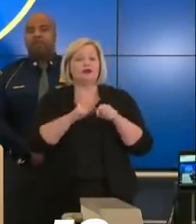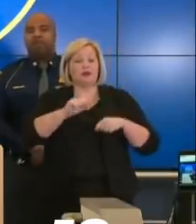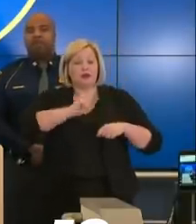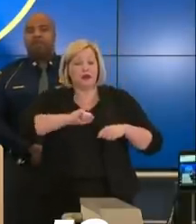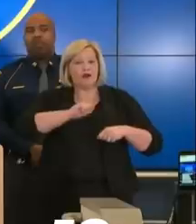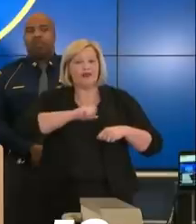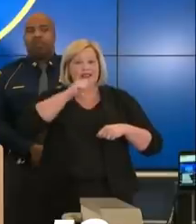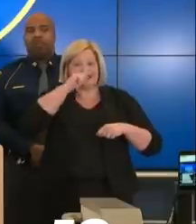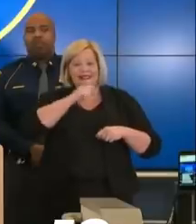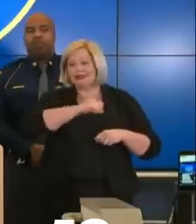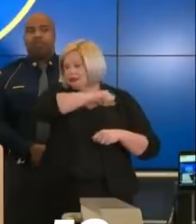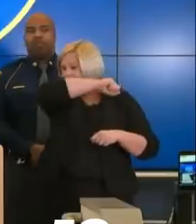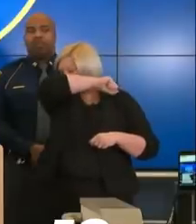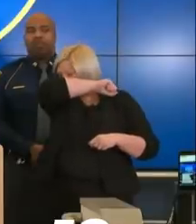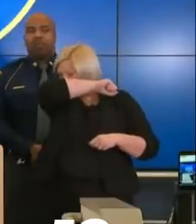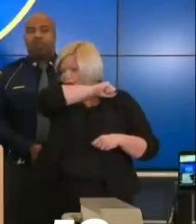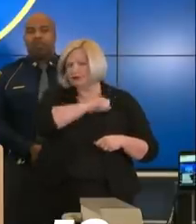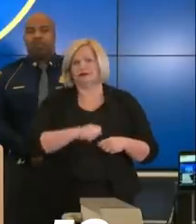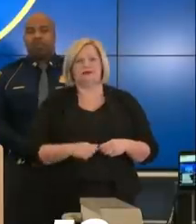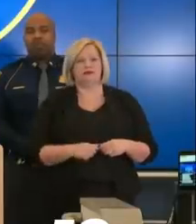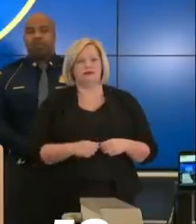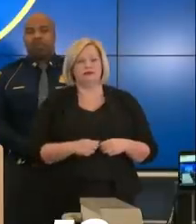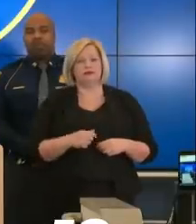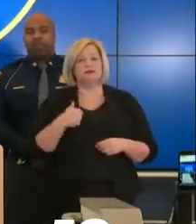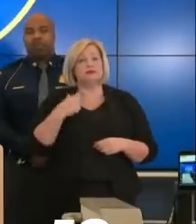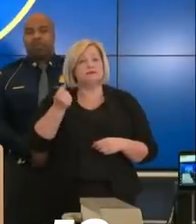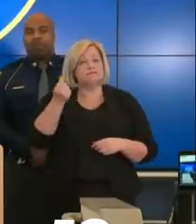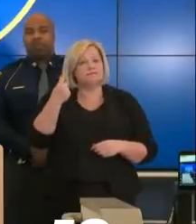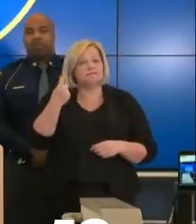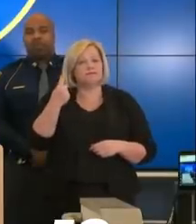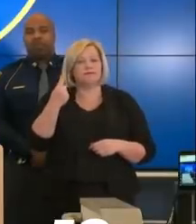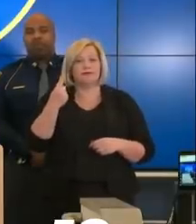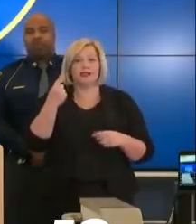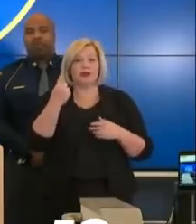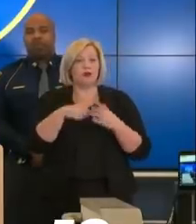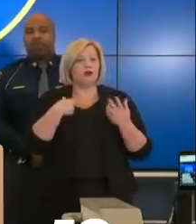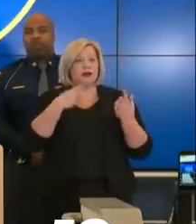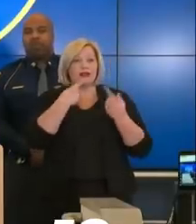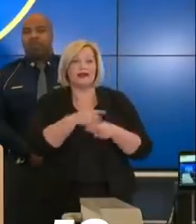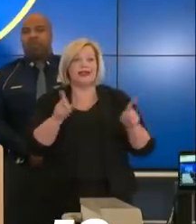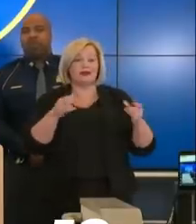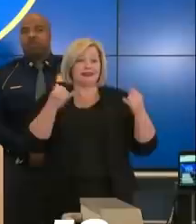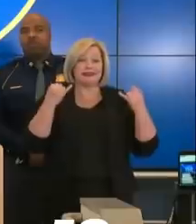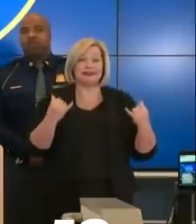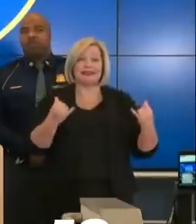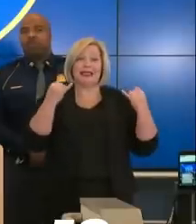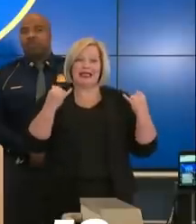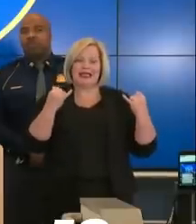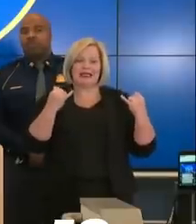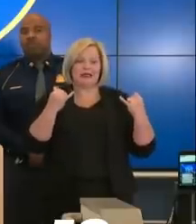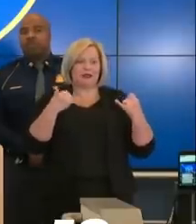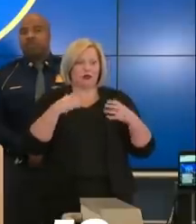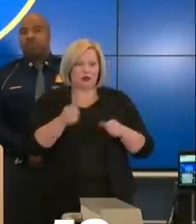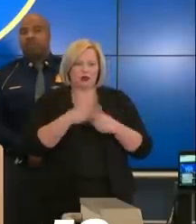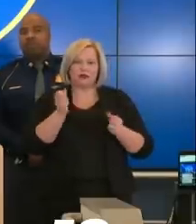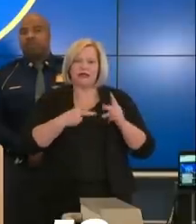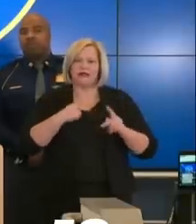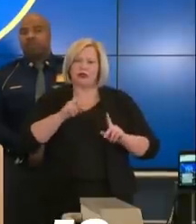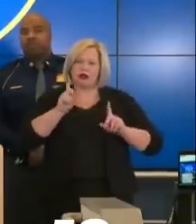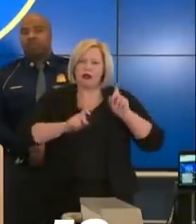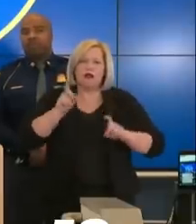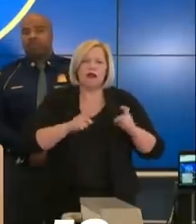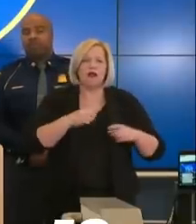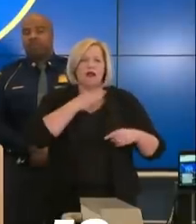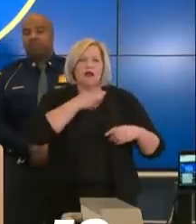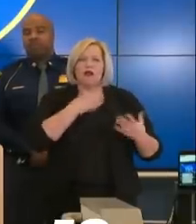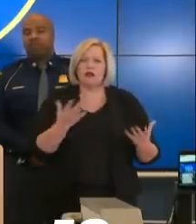cough or sneeze. I understand that what we are announcing today will prompt a lot of questions. We're